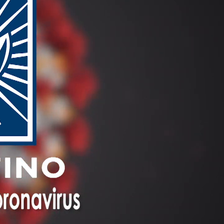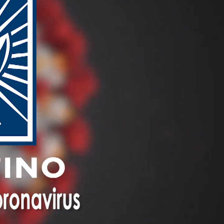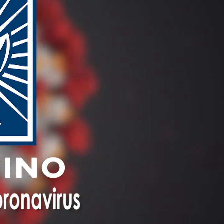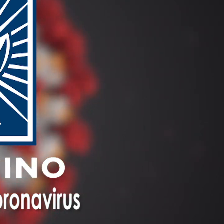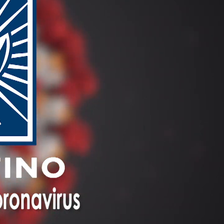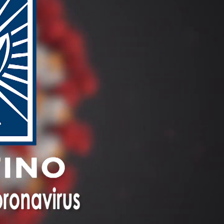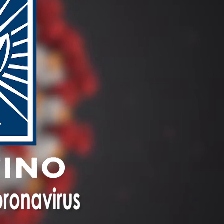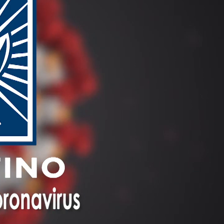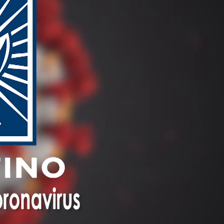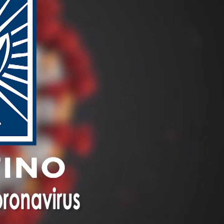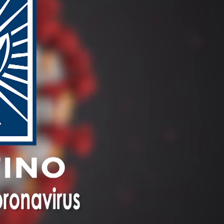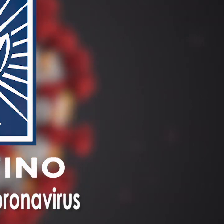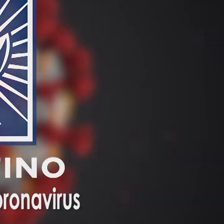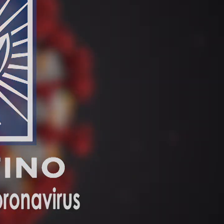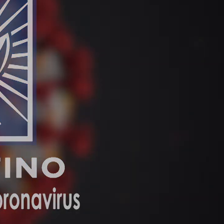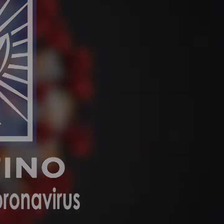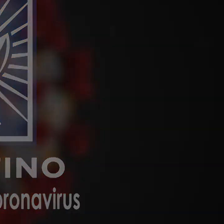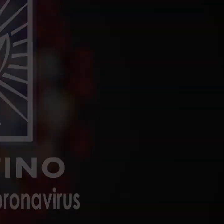cupertino.org/coronavirus.